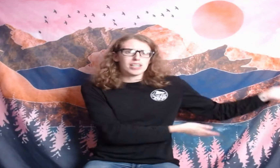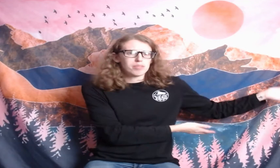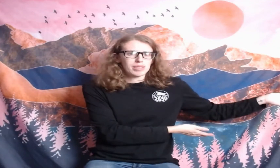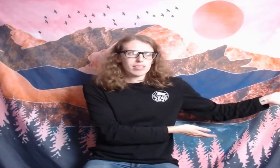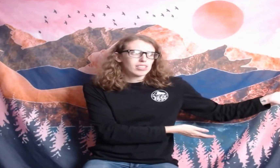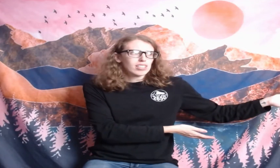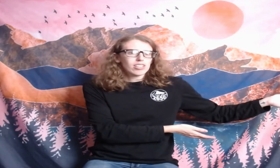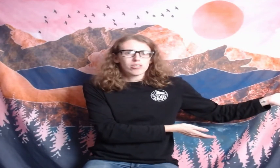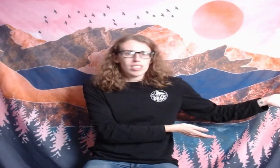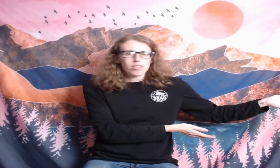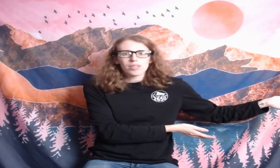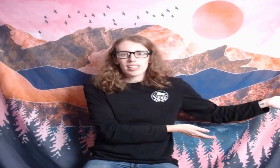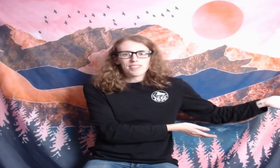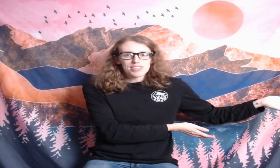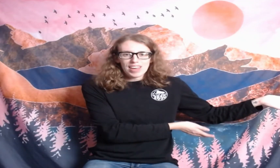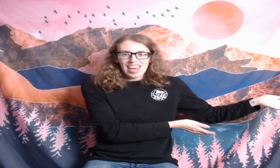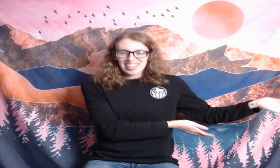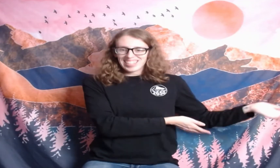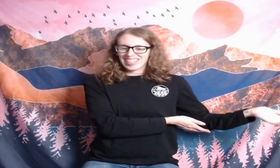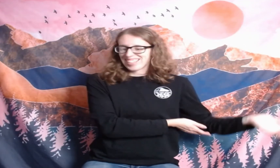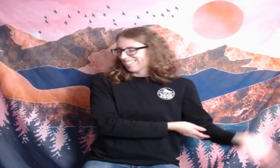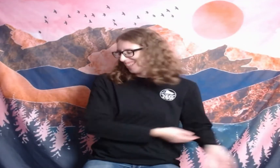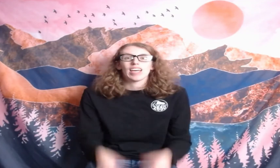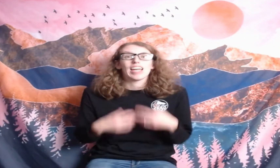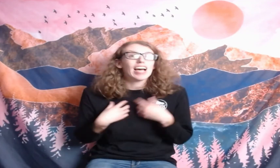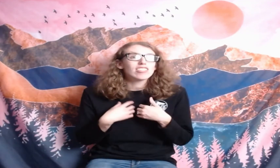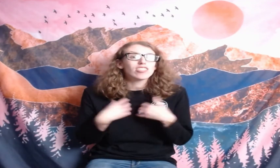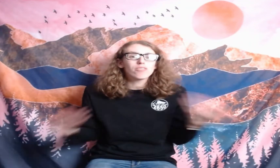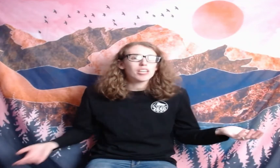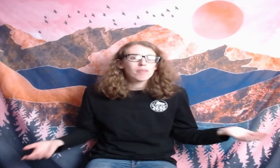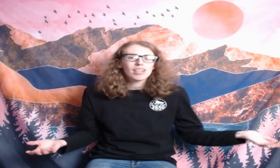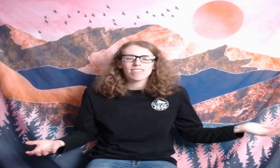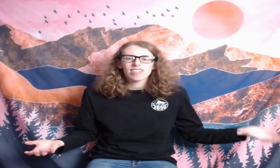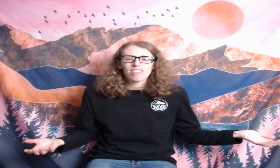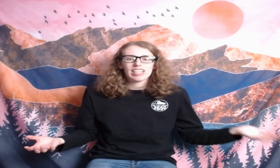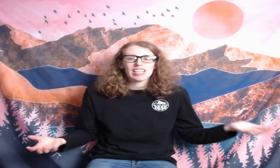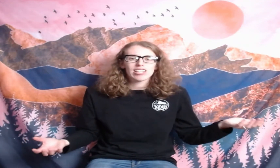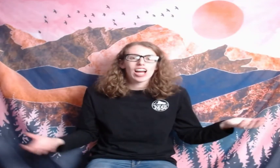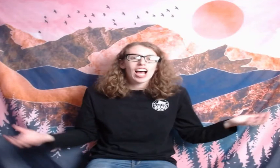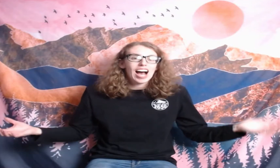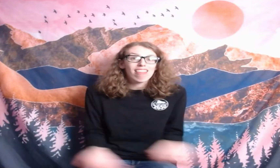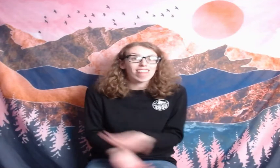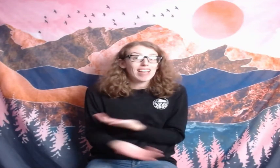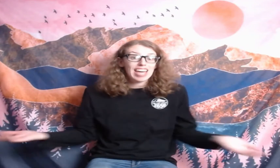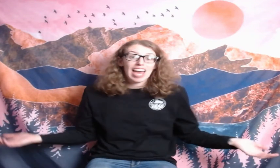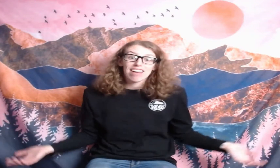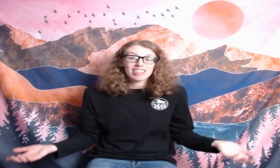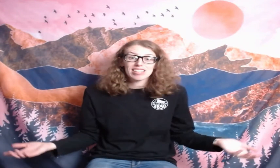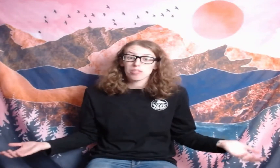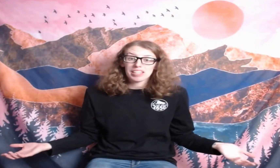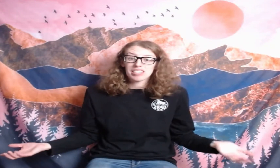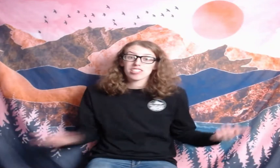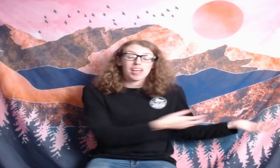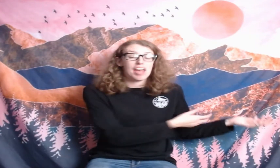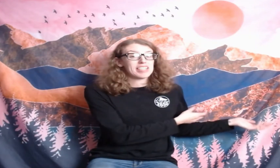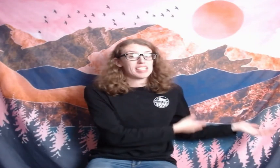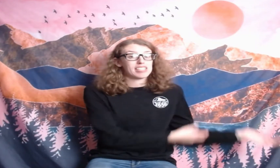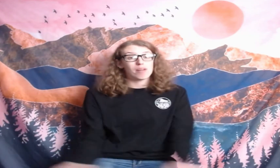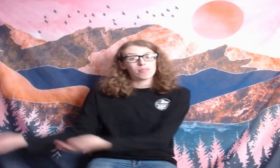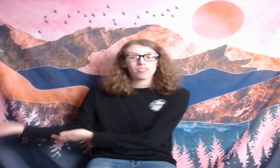husband who doesn't want to live in a van. And I don't really want to live in a van either. I like having the space as a